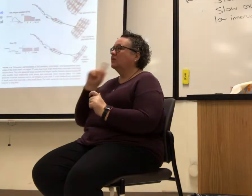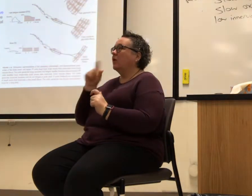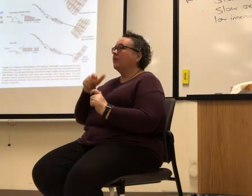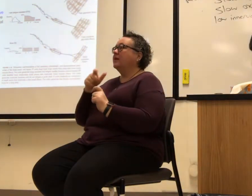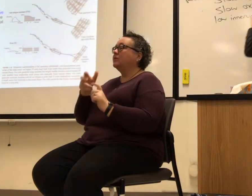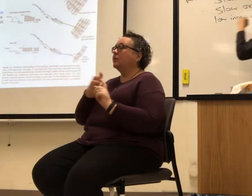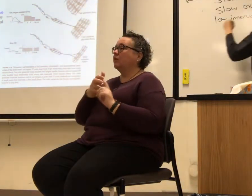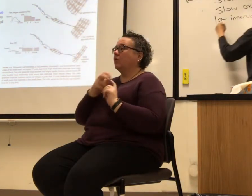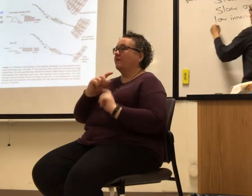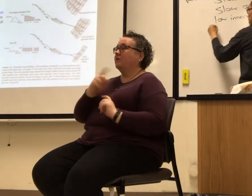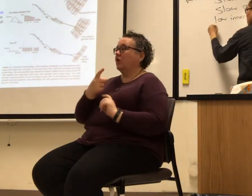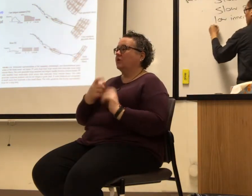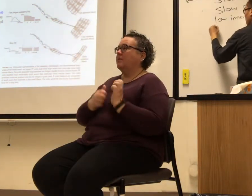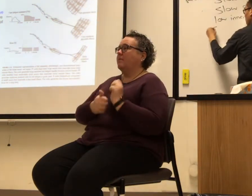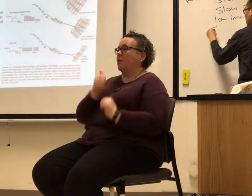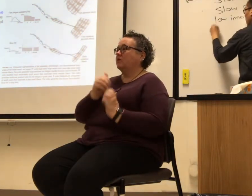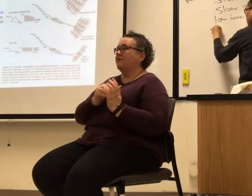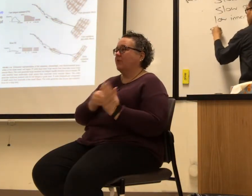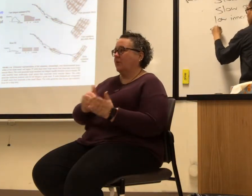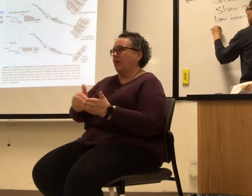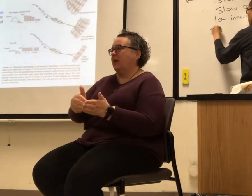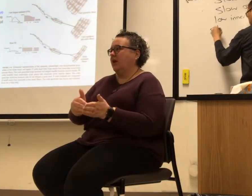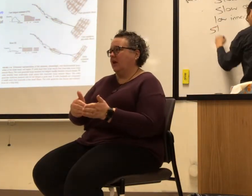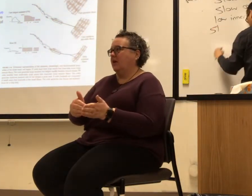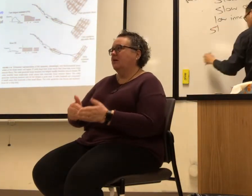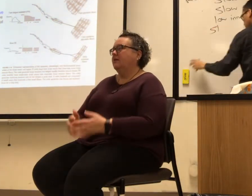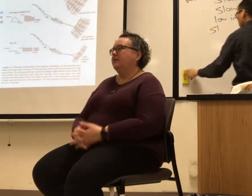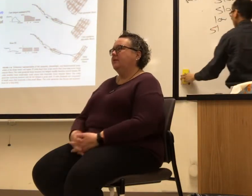recruited first and most frequently.